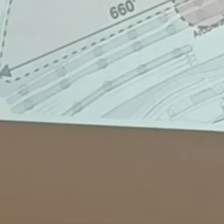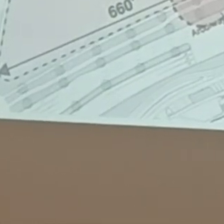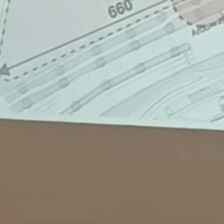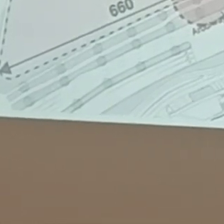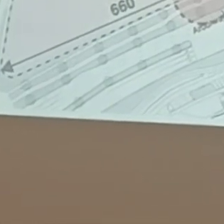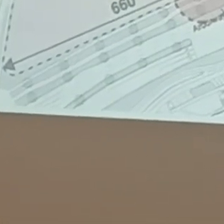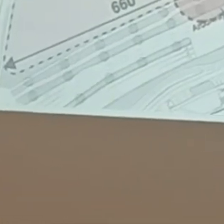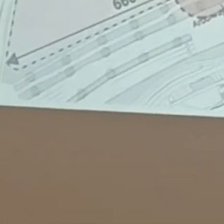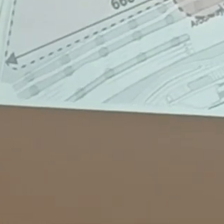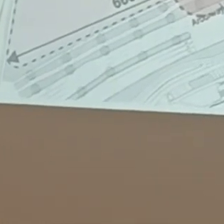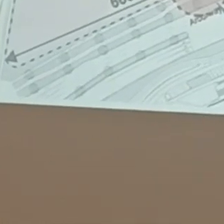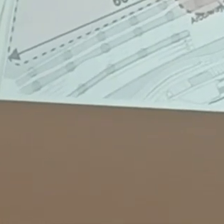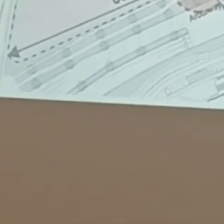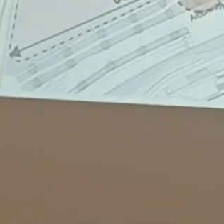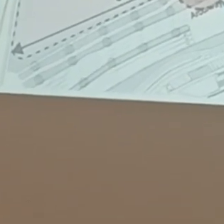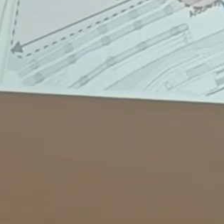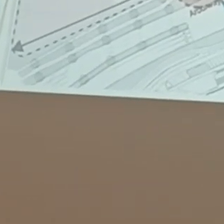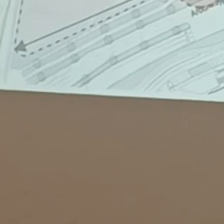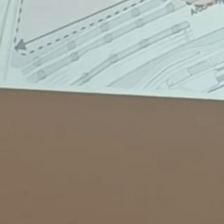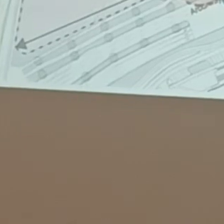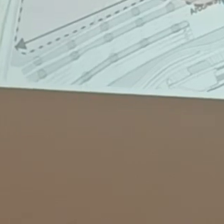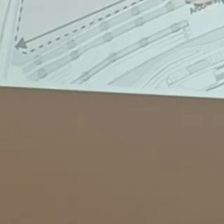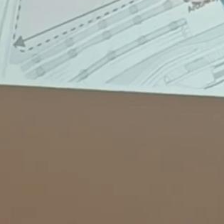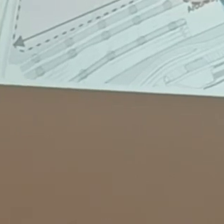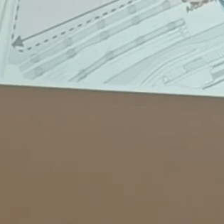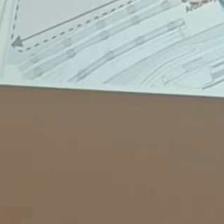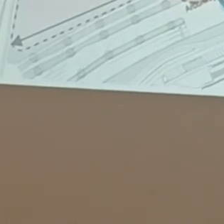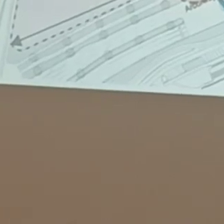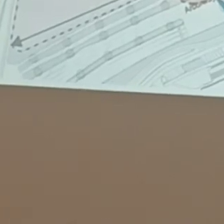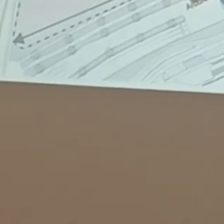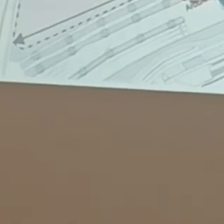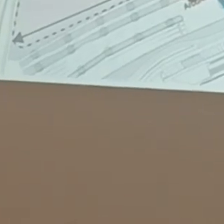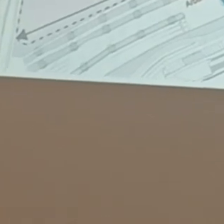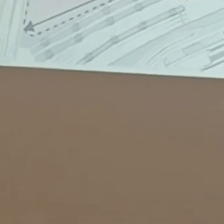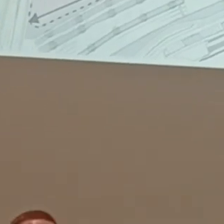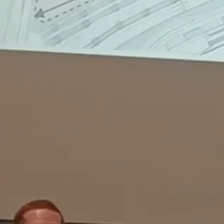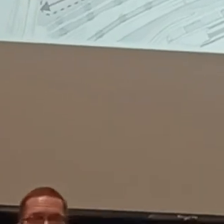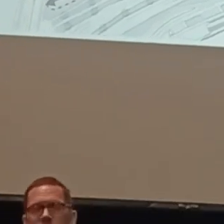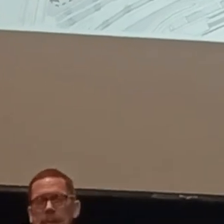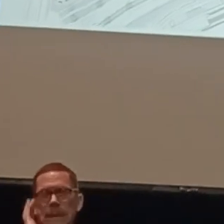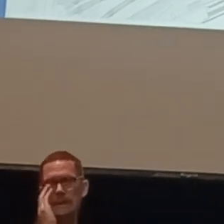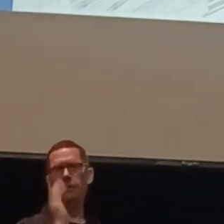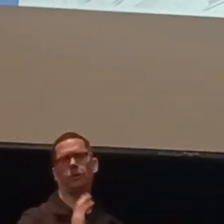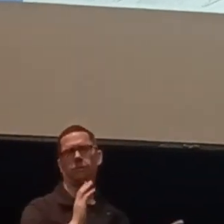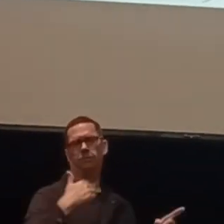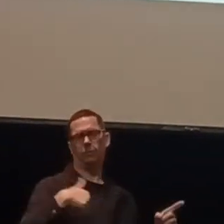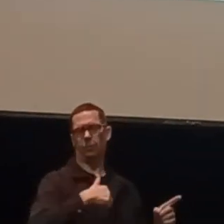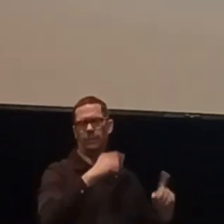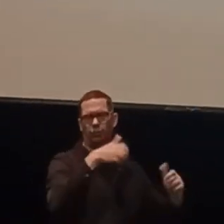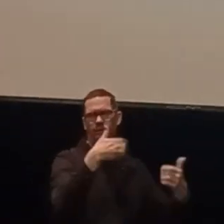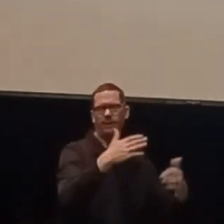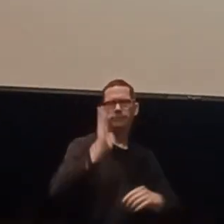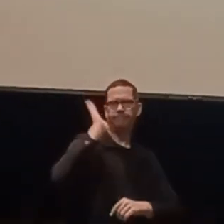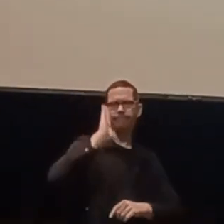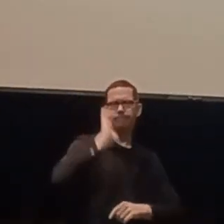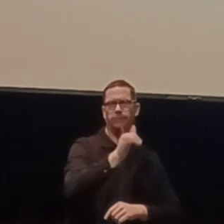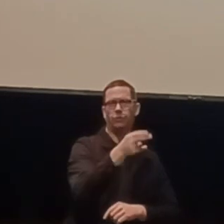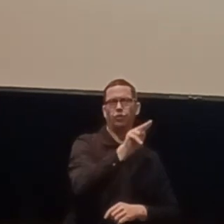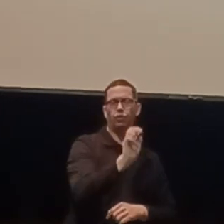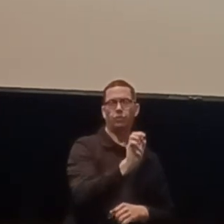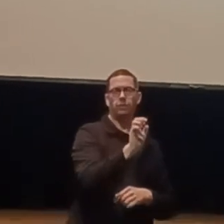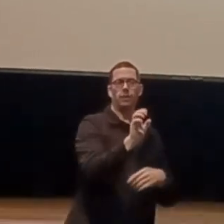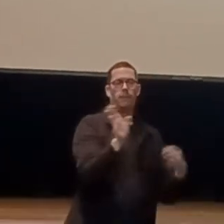indoor repair facility, and it has a very similar program and layout to what we presented in June, but it's shifted over to